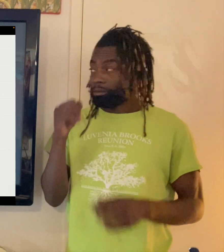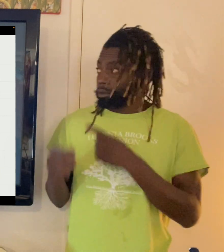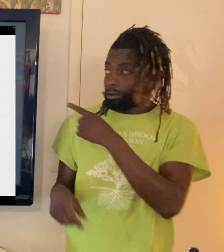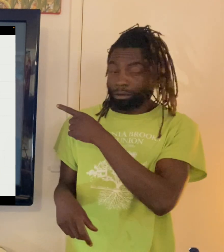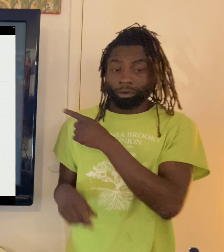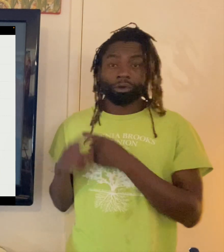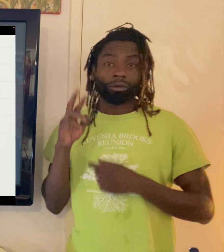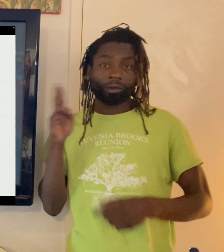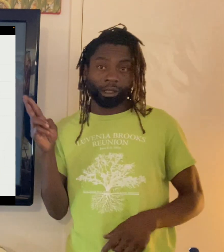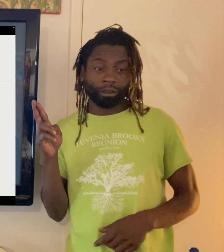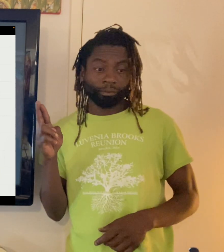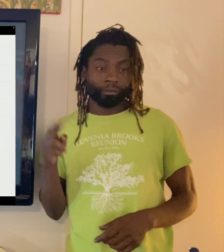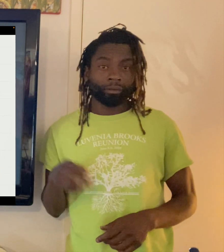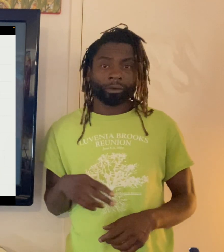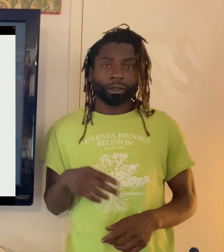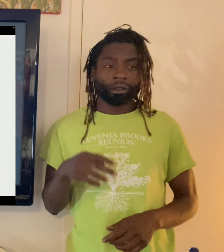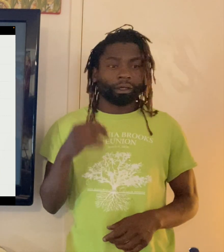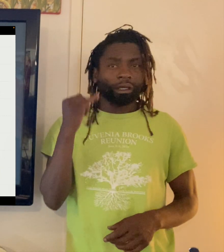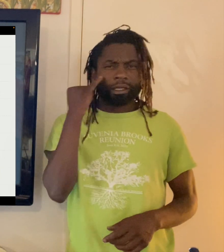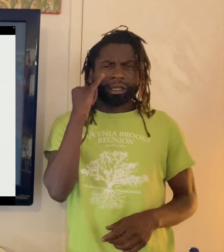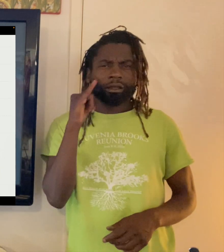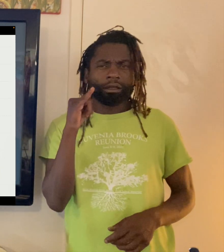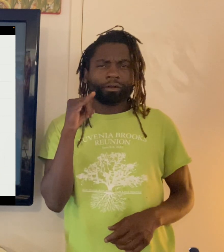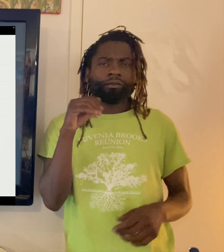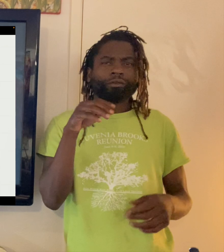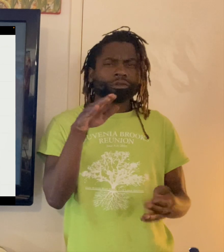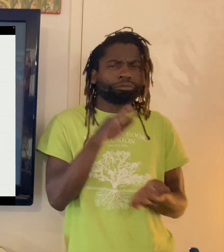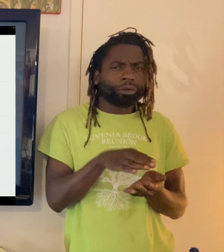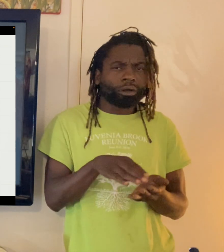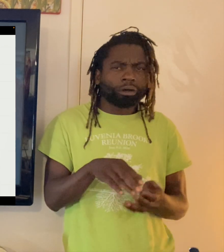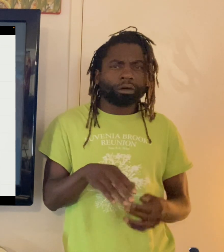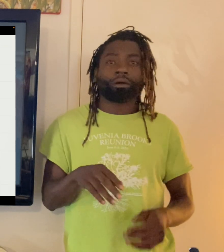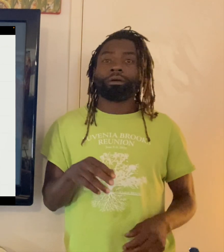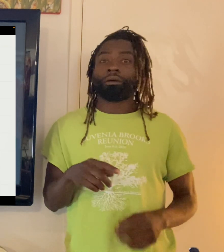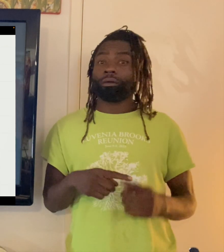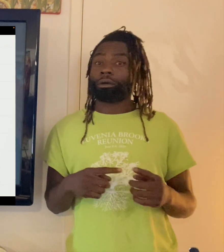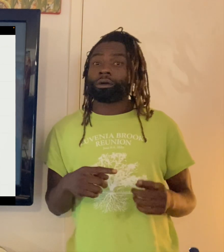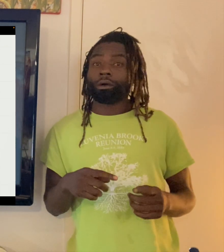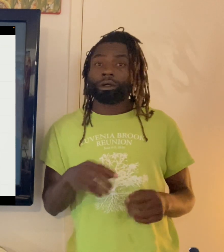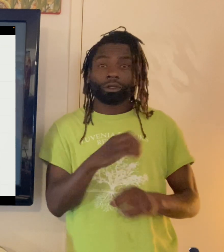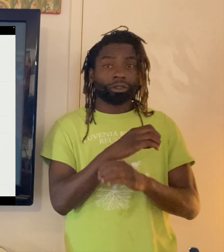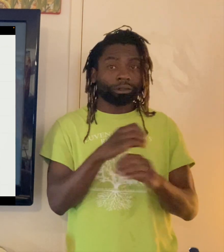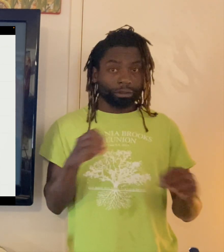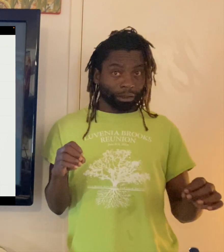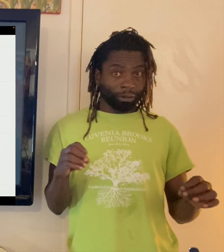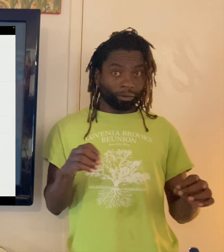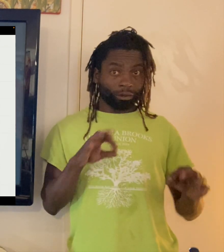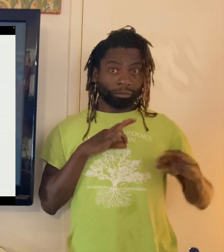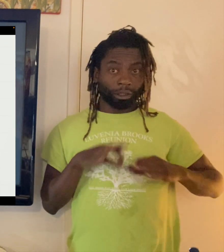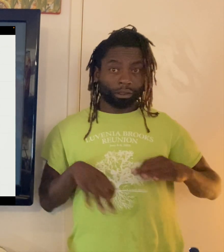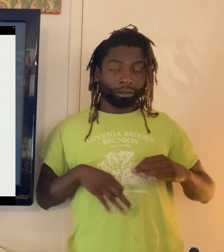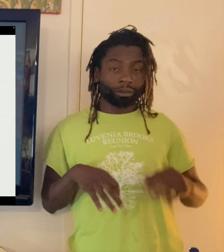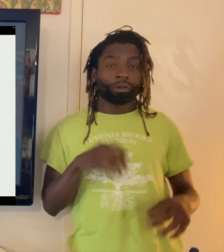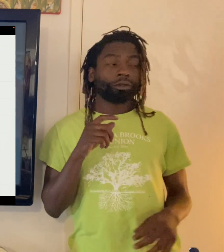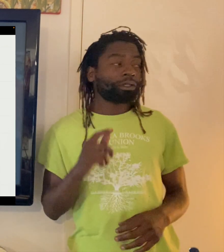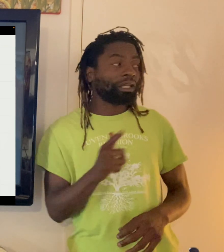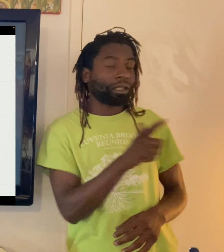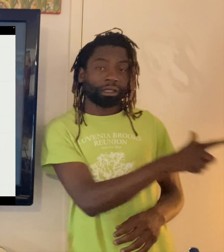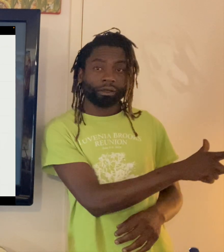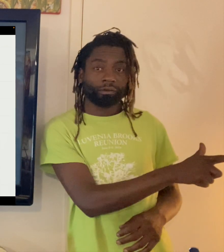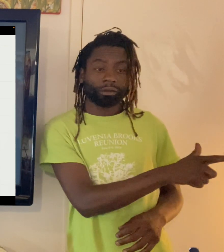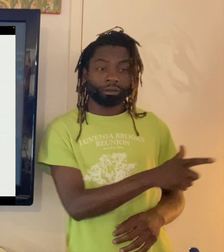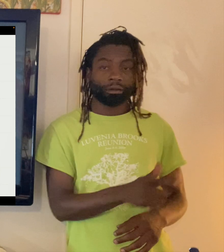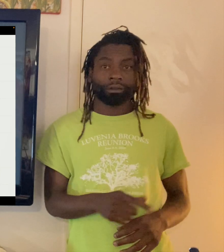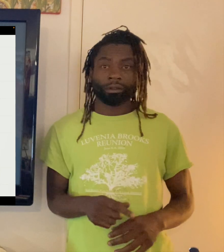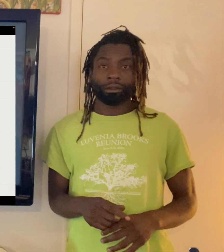side. And if the shape is small or doesn't have spots, it should go on the left side.